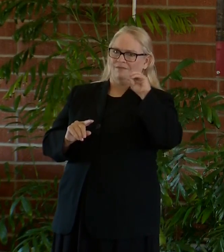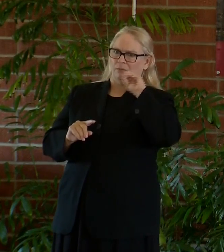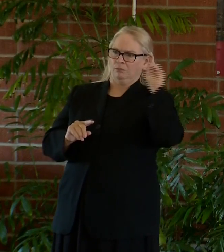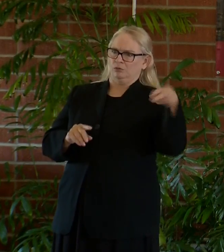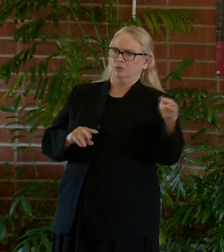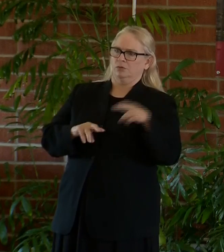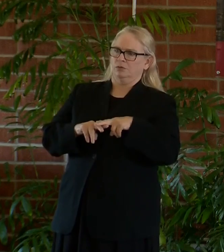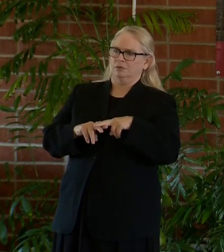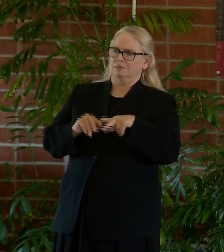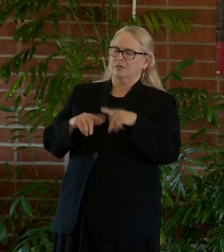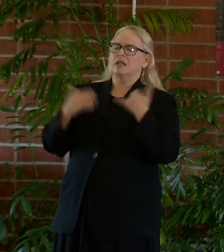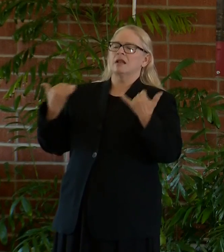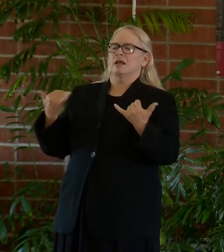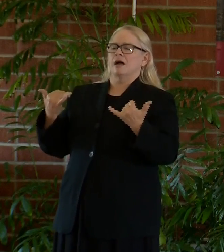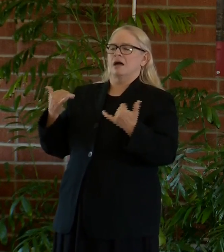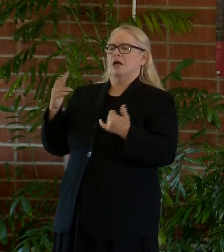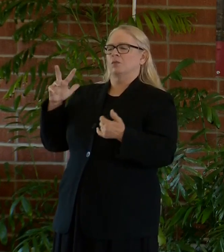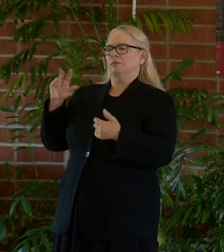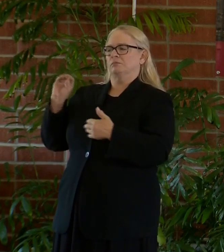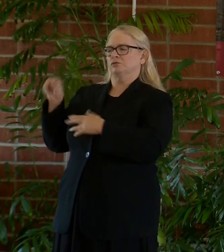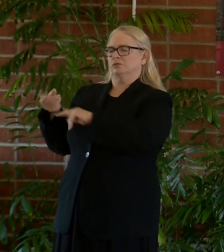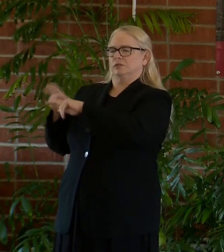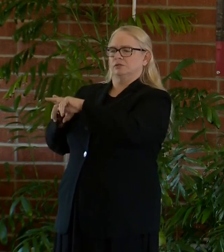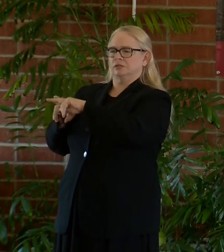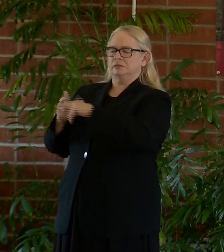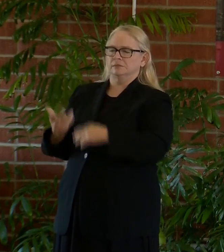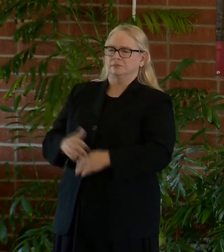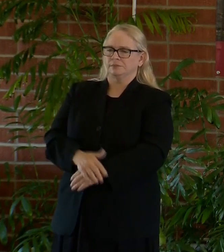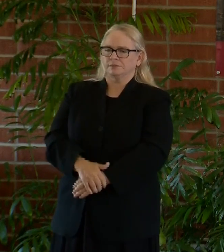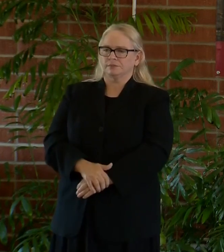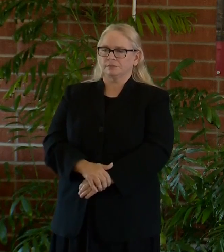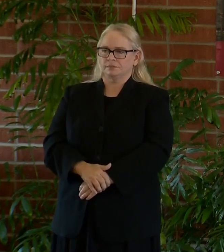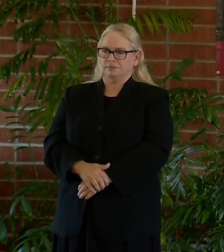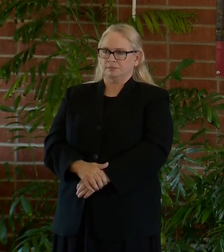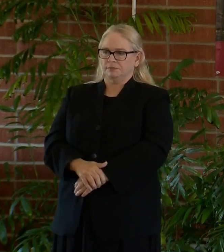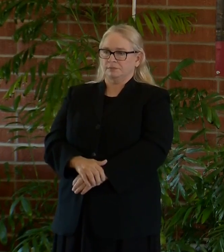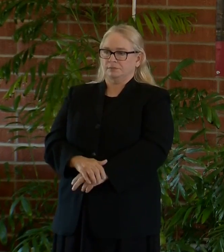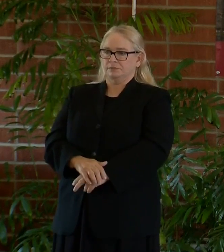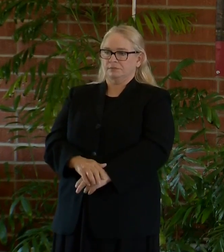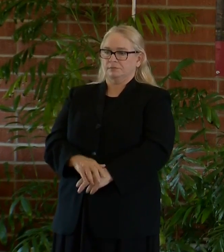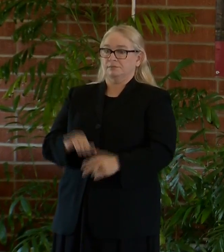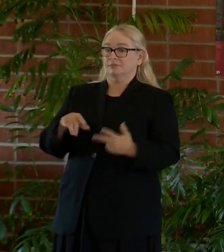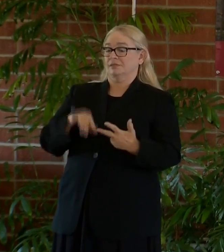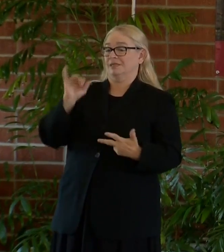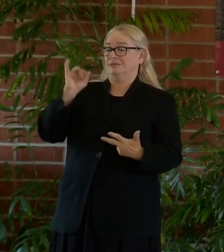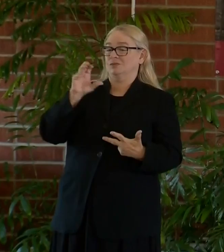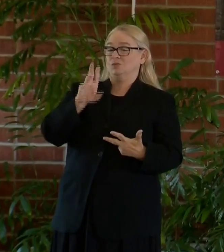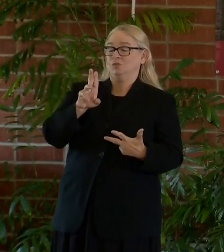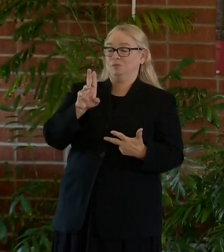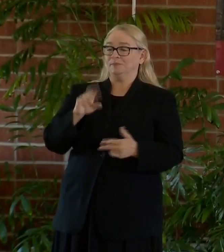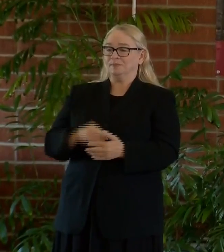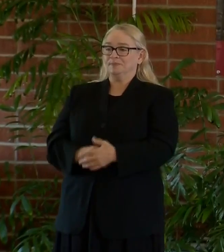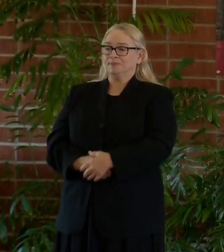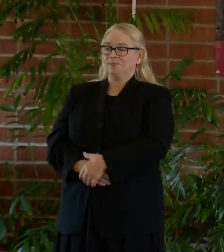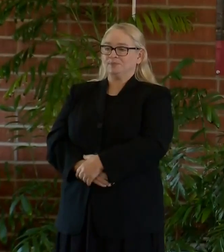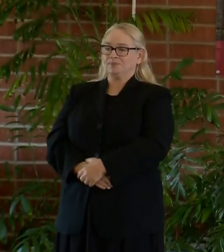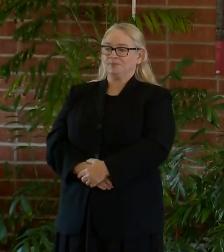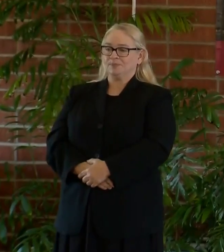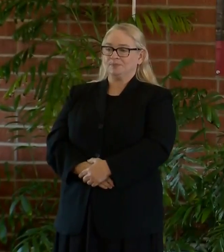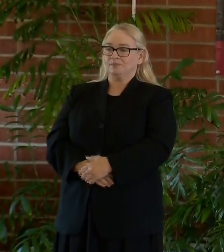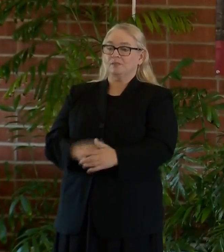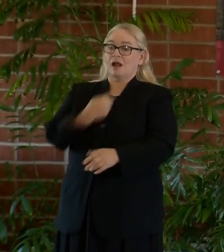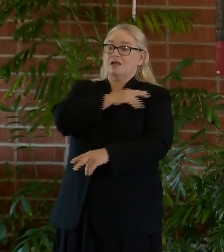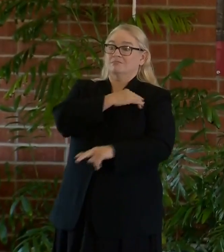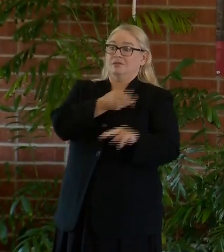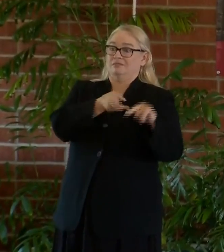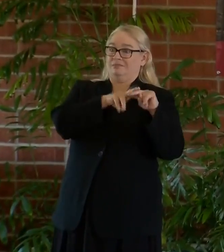was at 9%. As it relates to ICUs, you may recall hospitalizations were up 50% a few weeks back